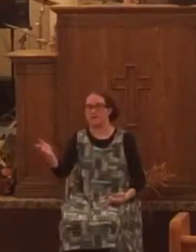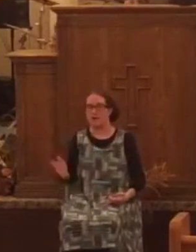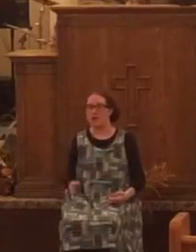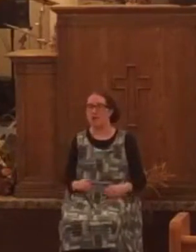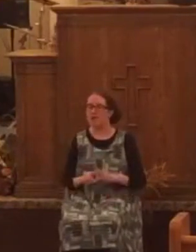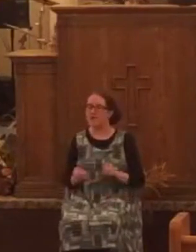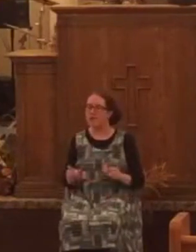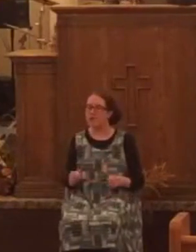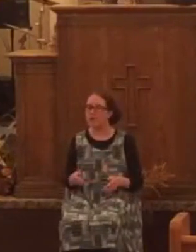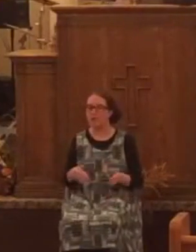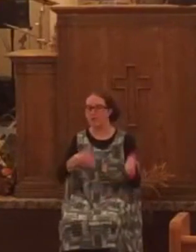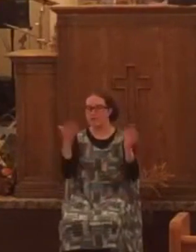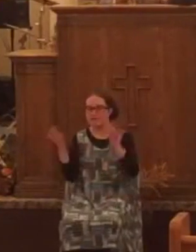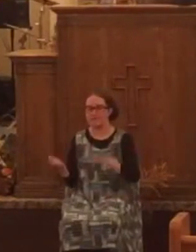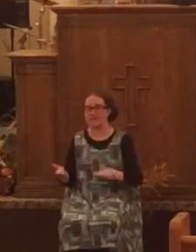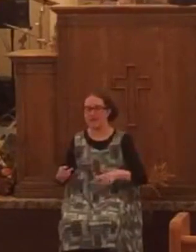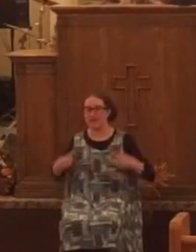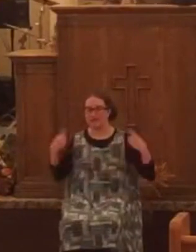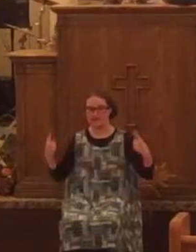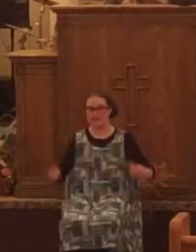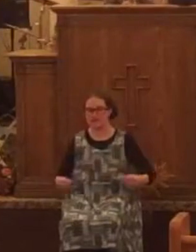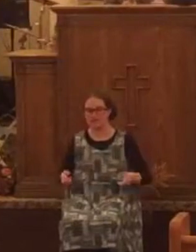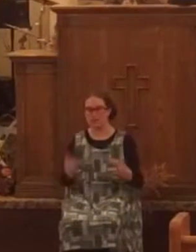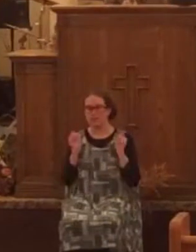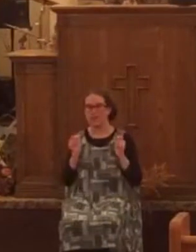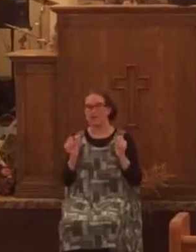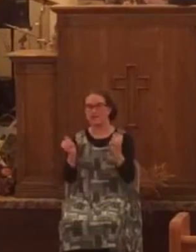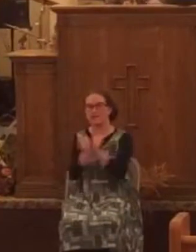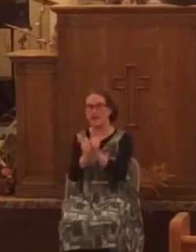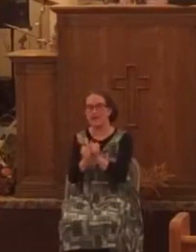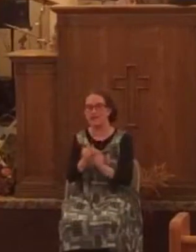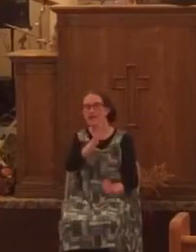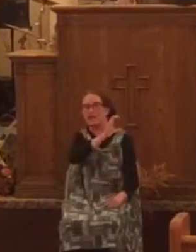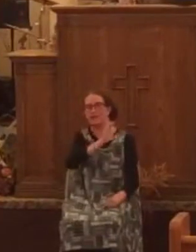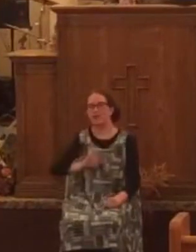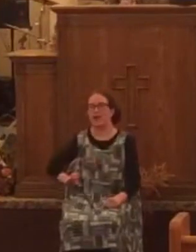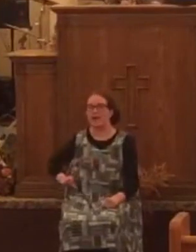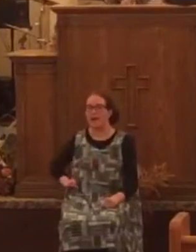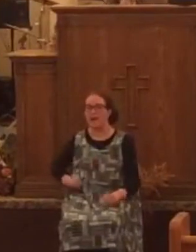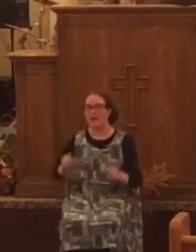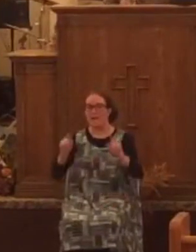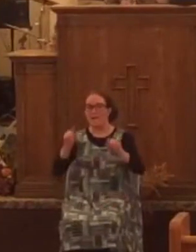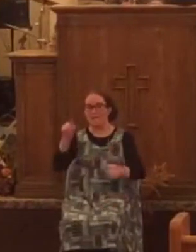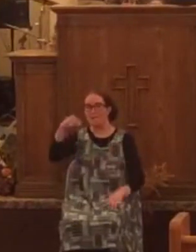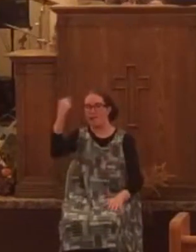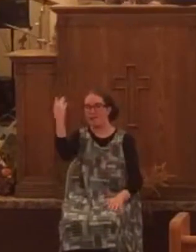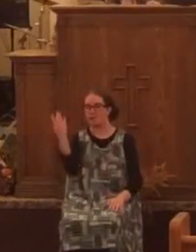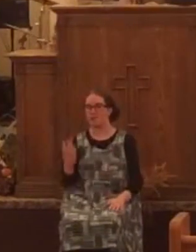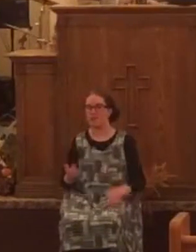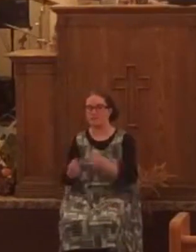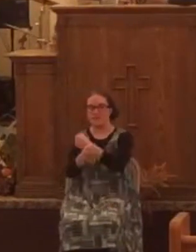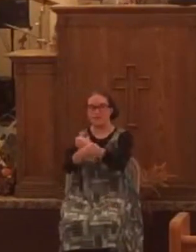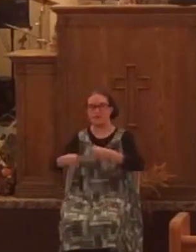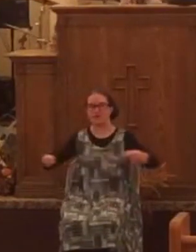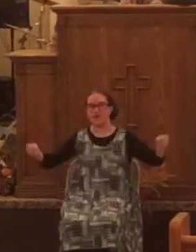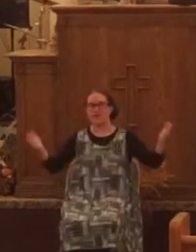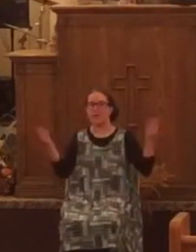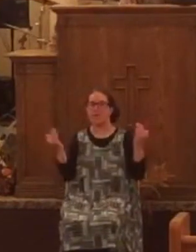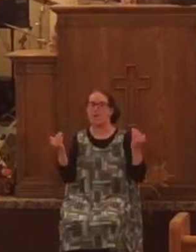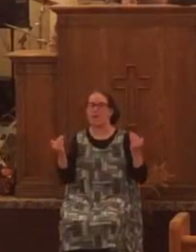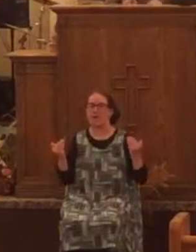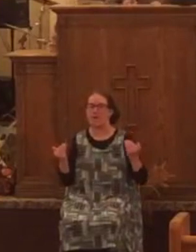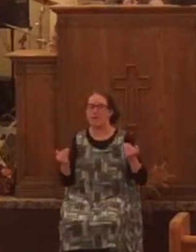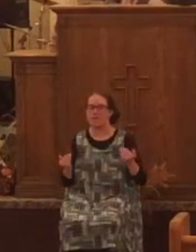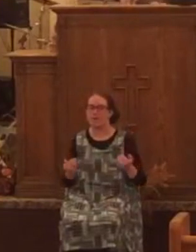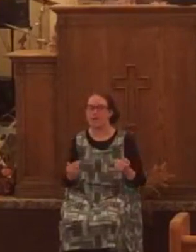when we were dead in sins, hath quickened us together with Christ. By grace are you saved. Oh, come on, let's